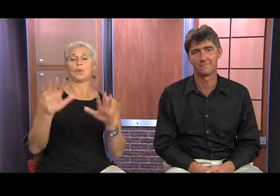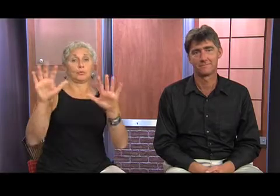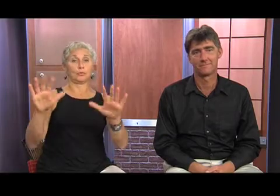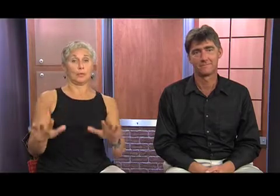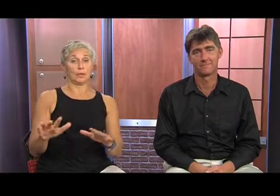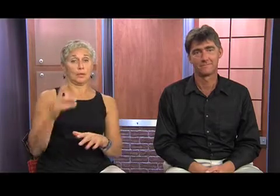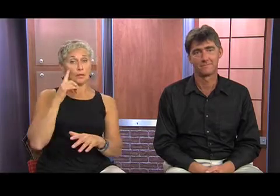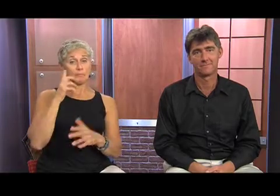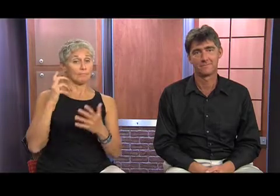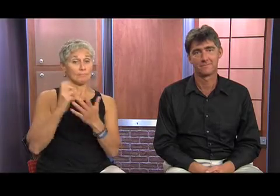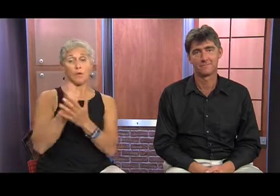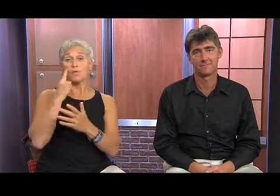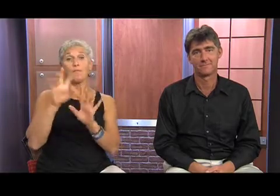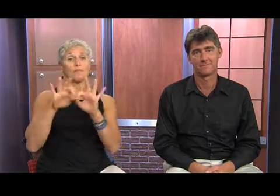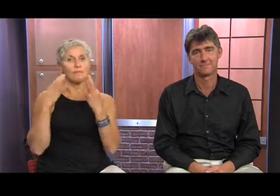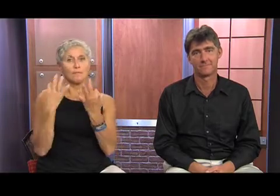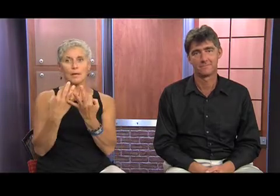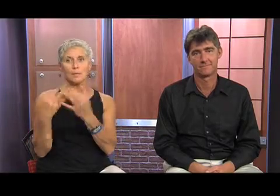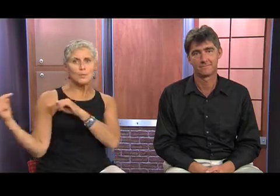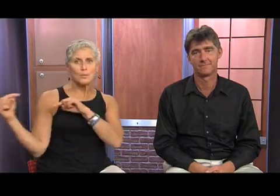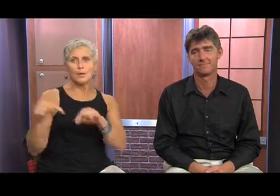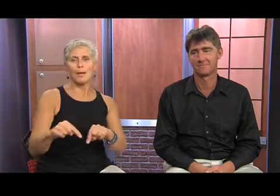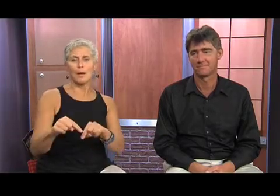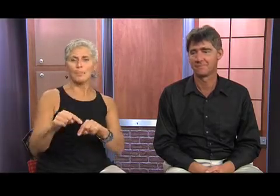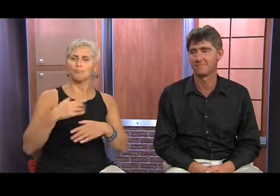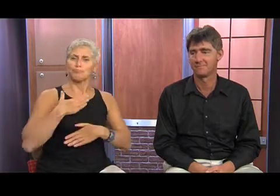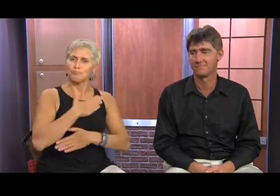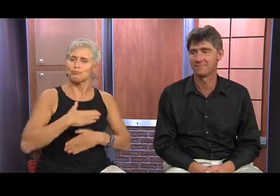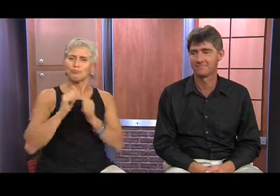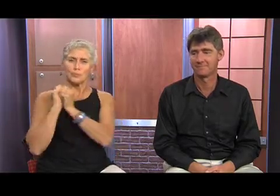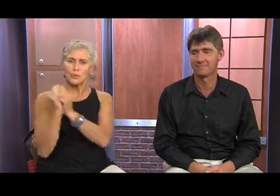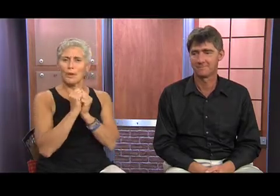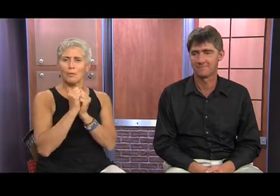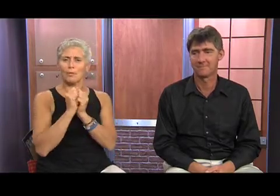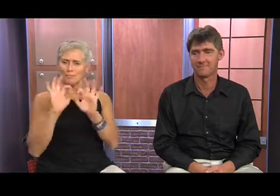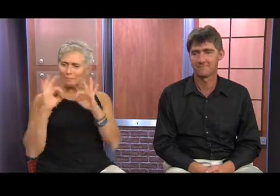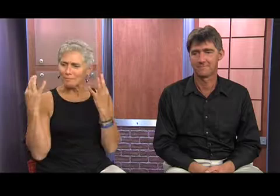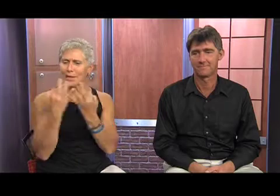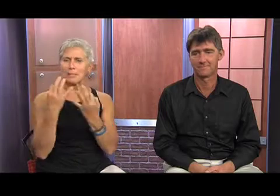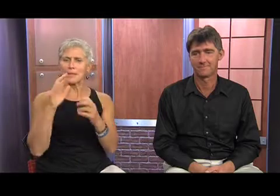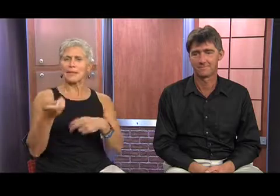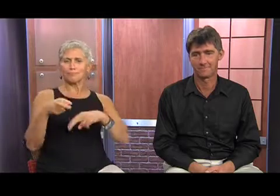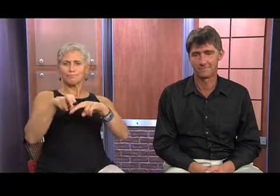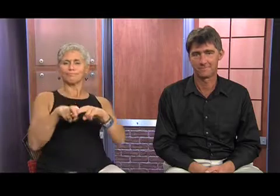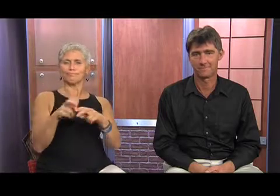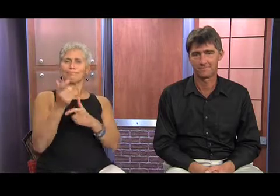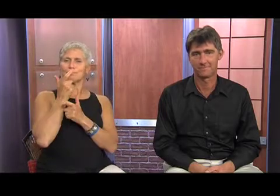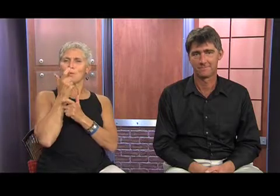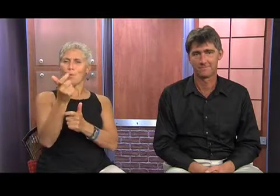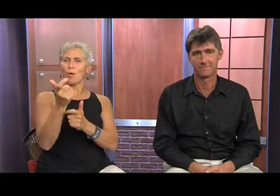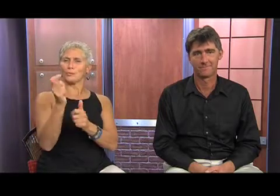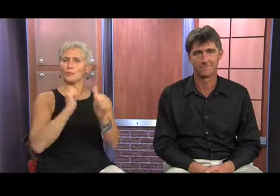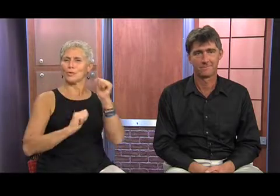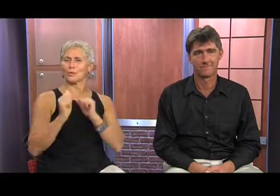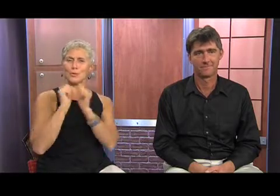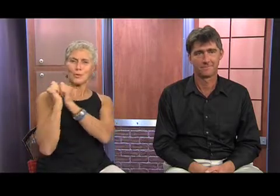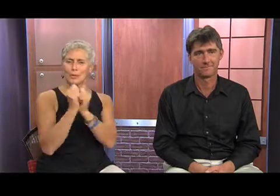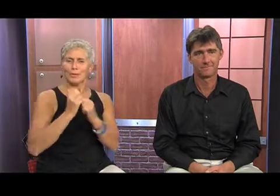opportunity for families to come and enjoy a musical. Everybody enjoying this in their own way. And it's just such a